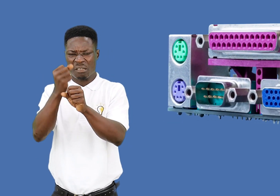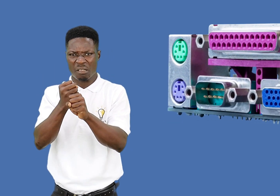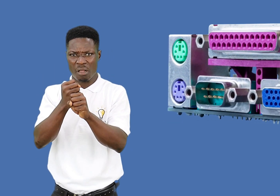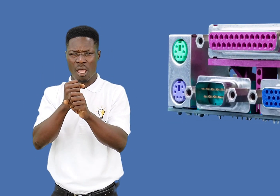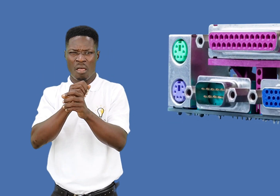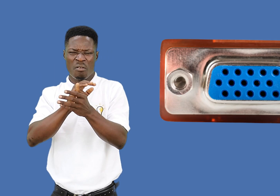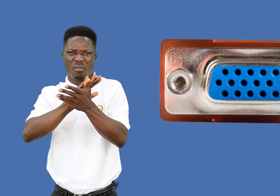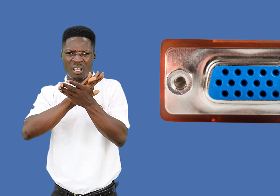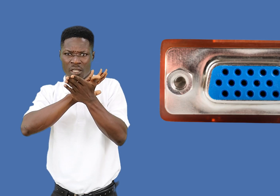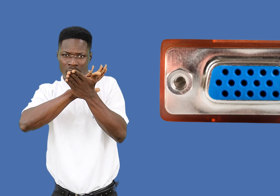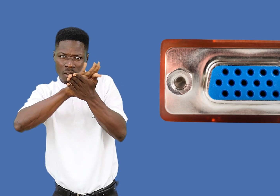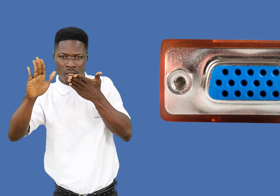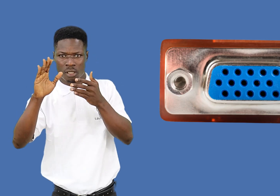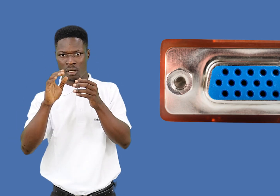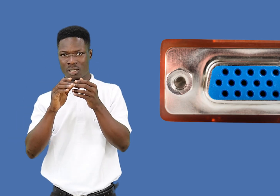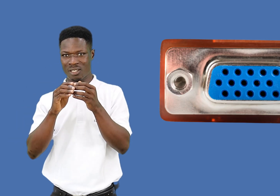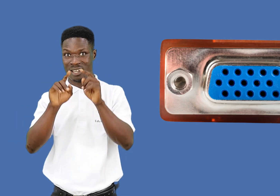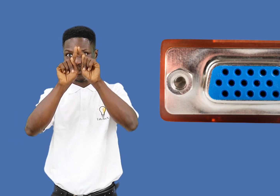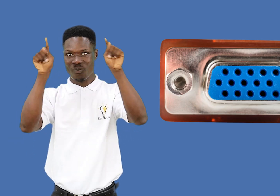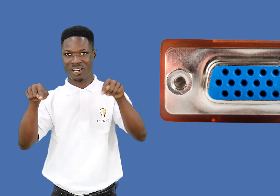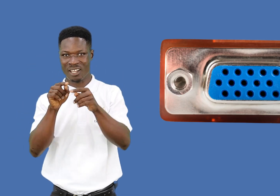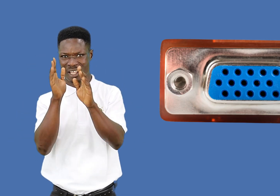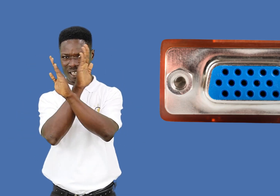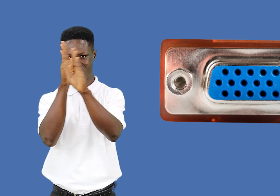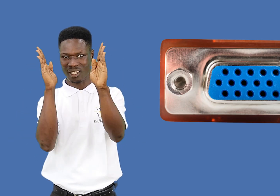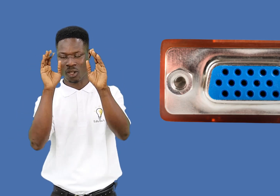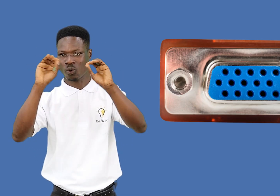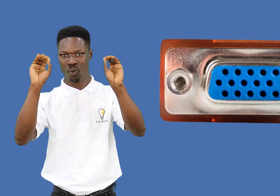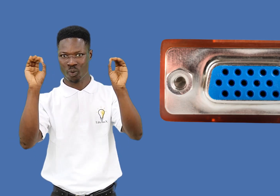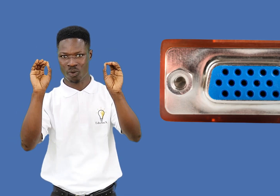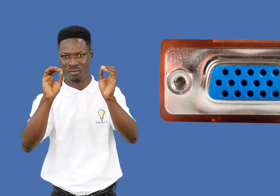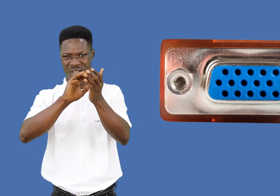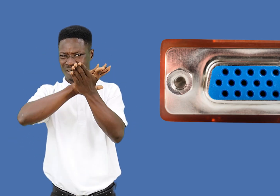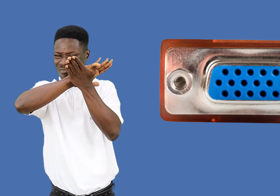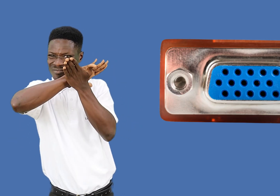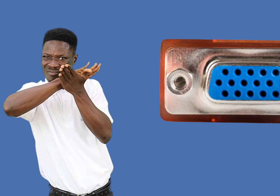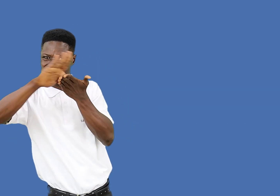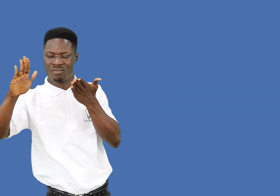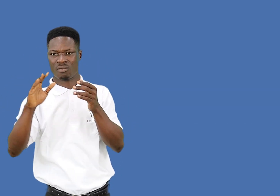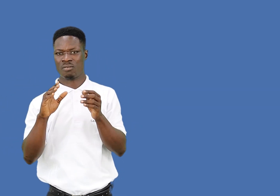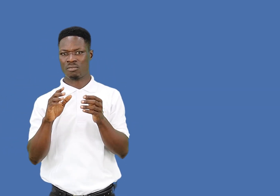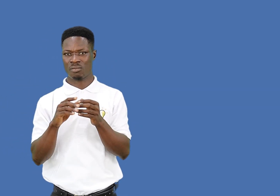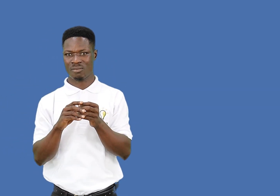It is responsible for quality graphics.